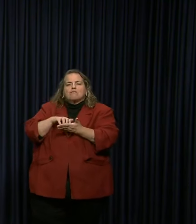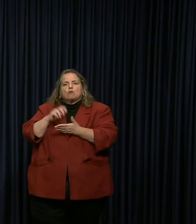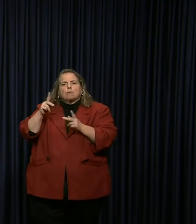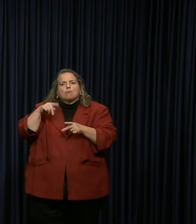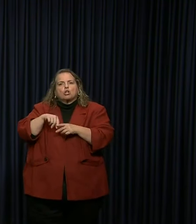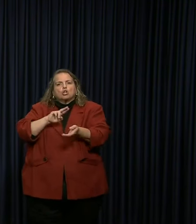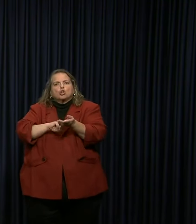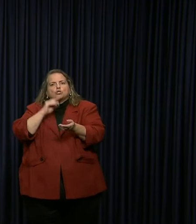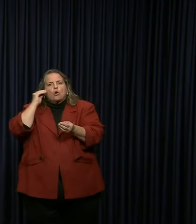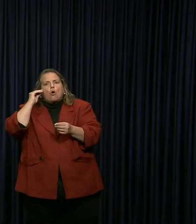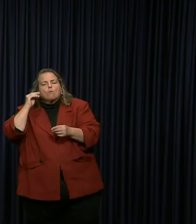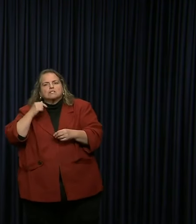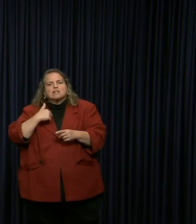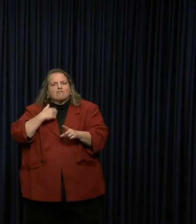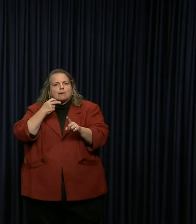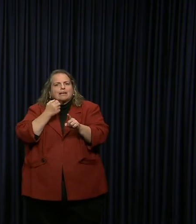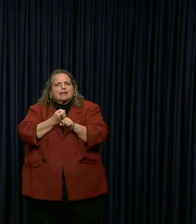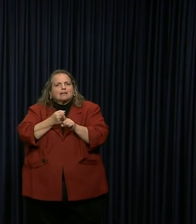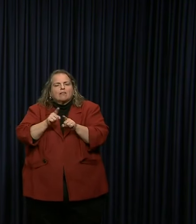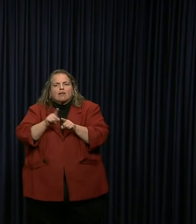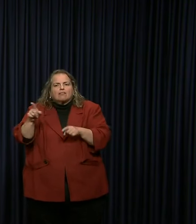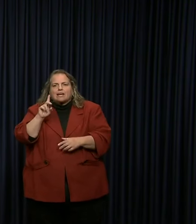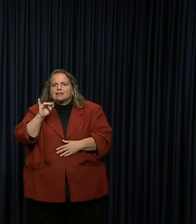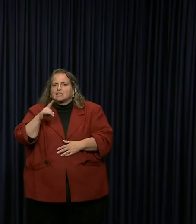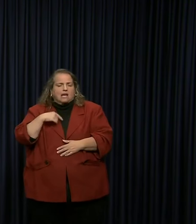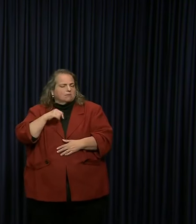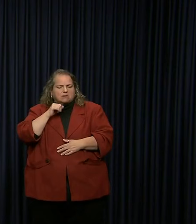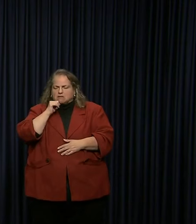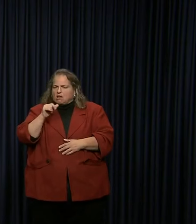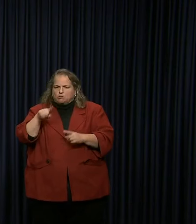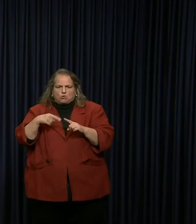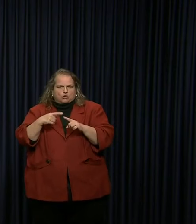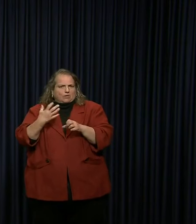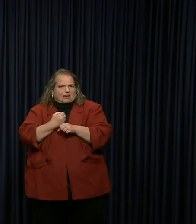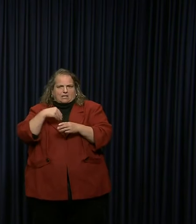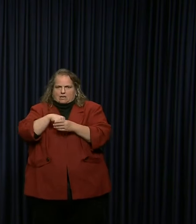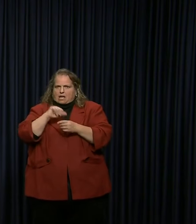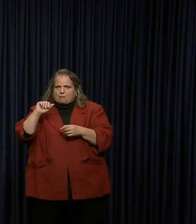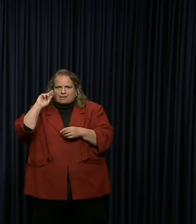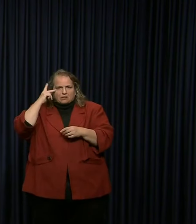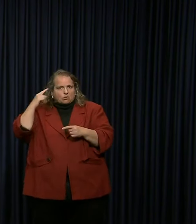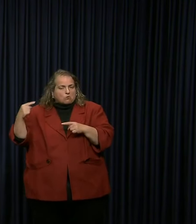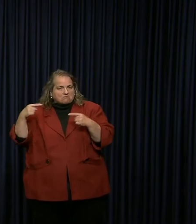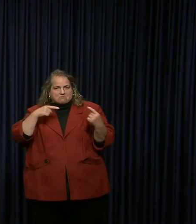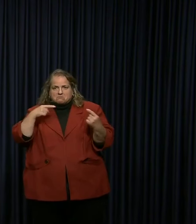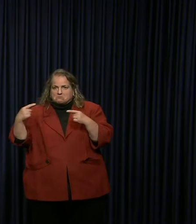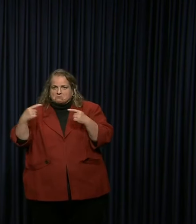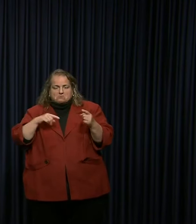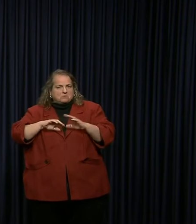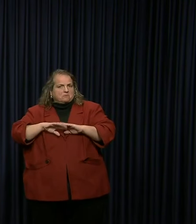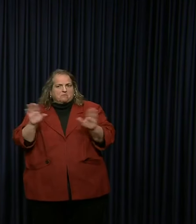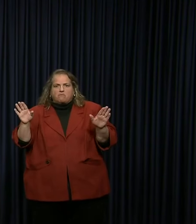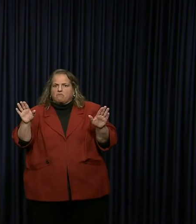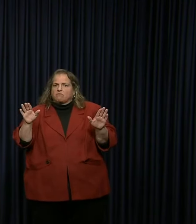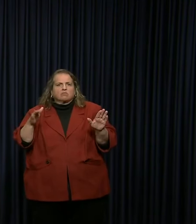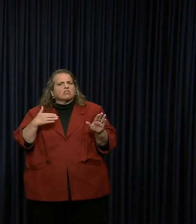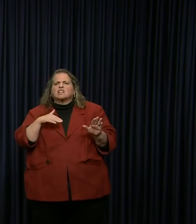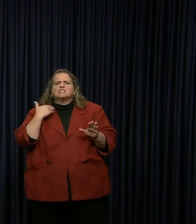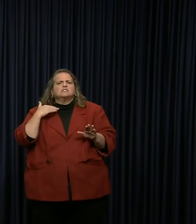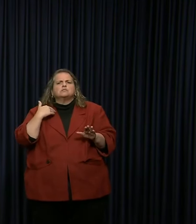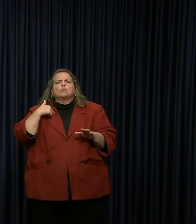homes have been hit the way they did. I'm not going to get in a political back and forth. I'm not going to engage in any of that. We're